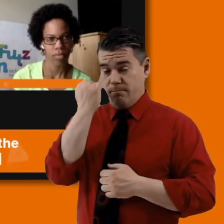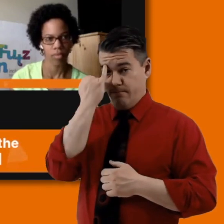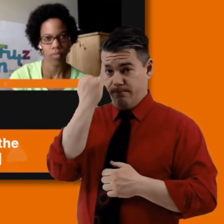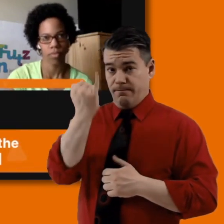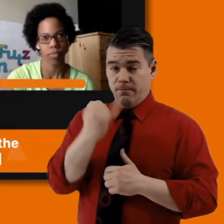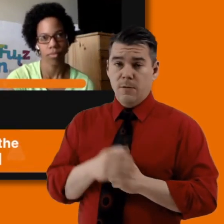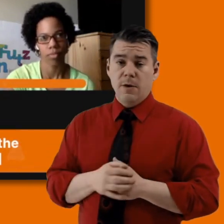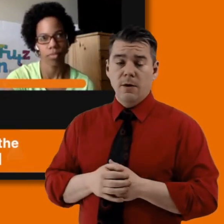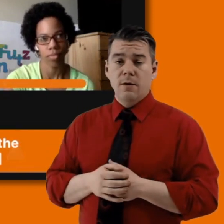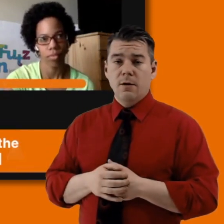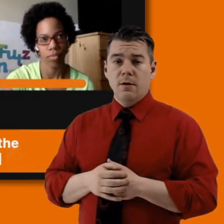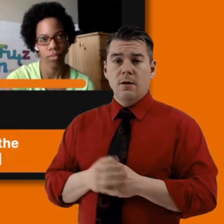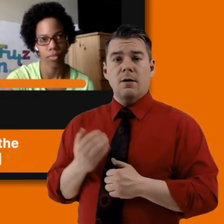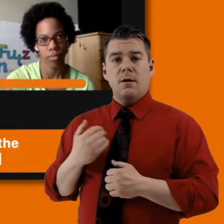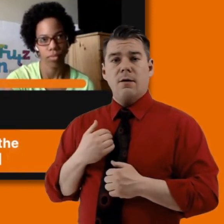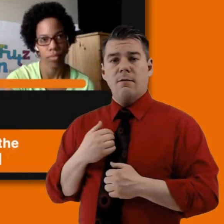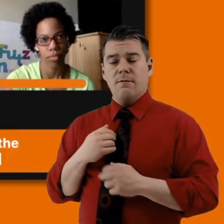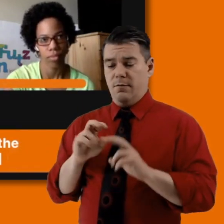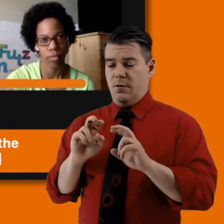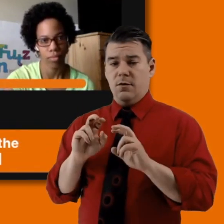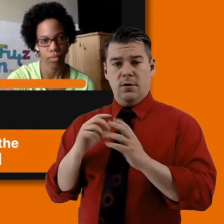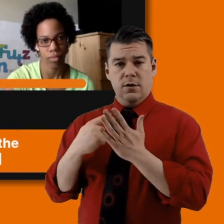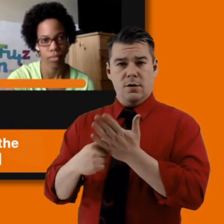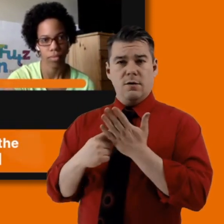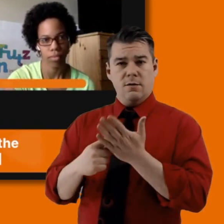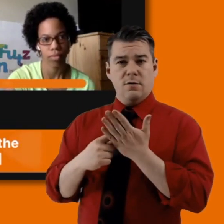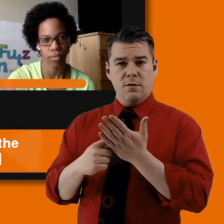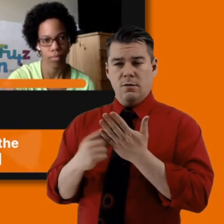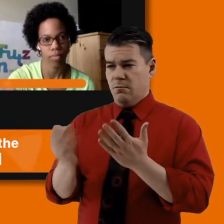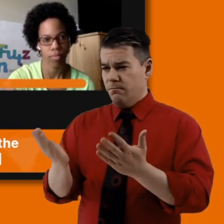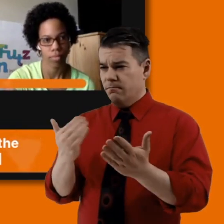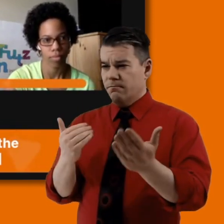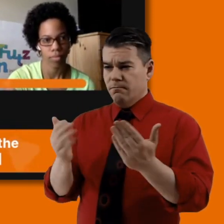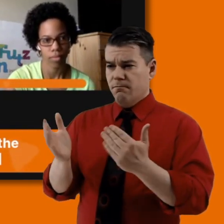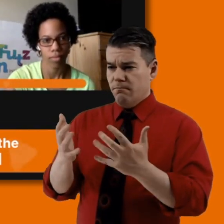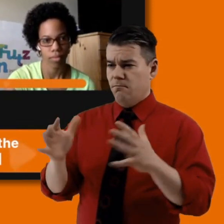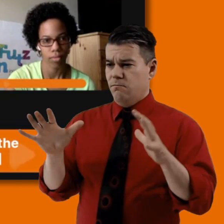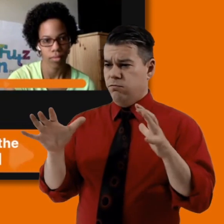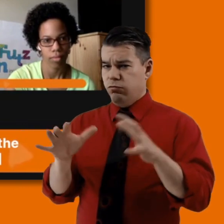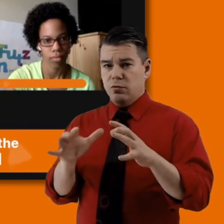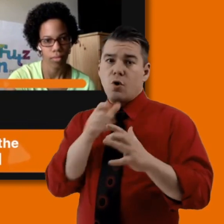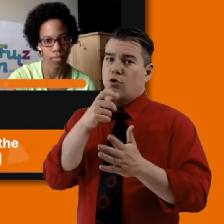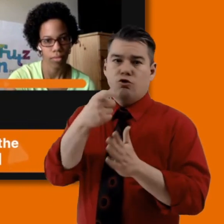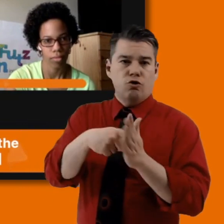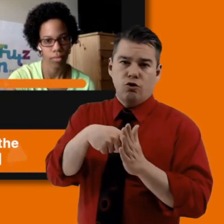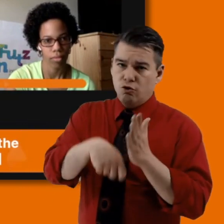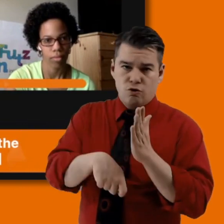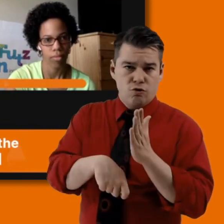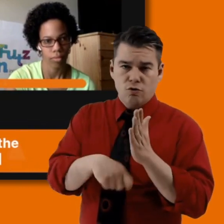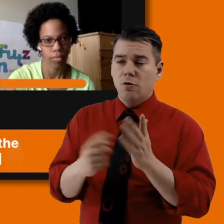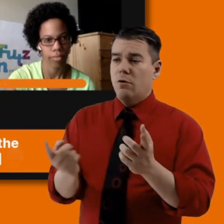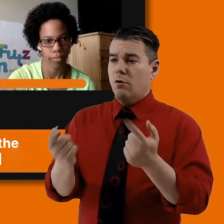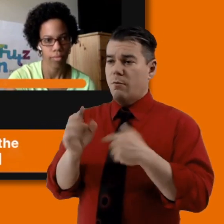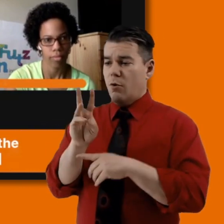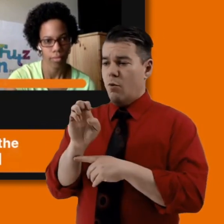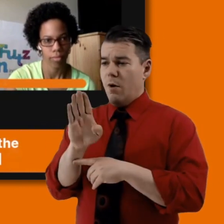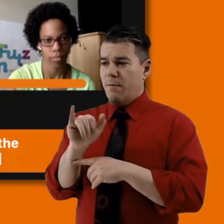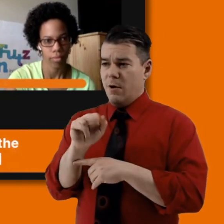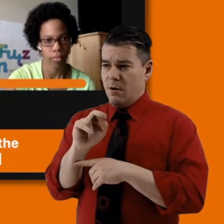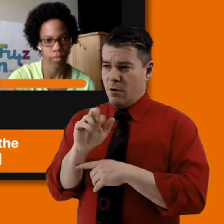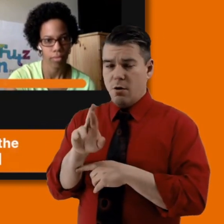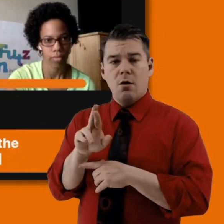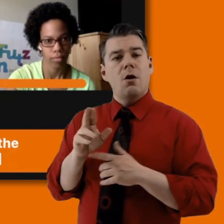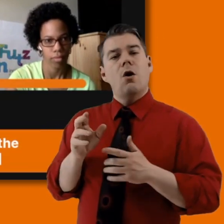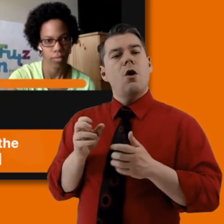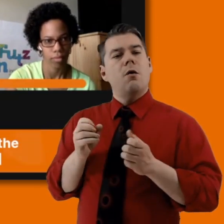up with was to have a roundtable discussion where we invite people and we do not charge them to come. They come to the webinar, and